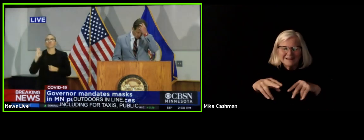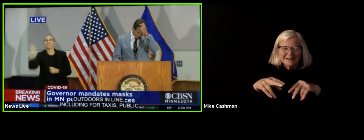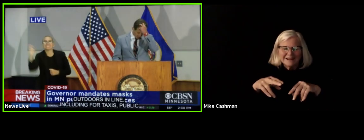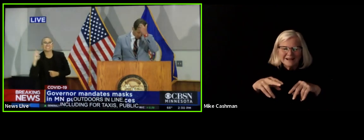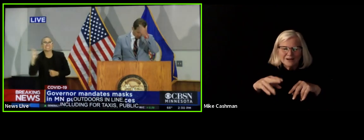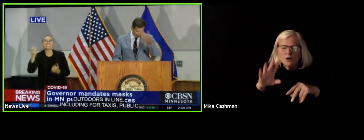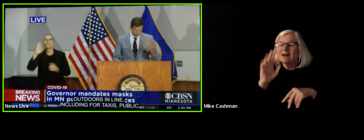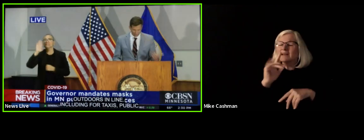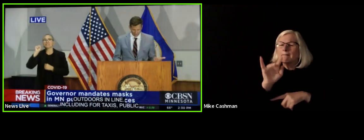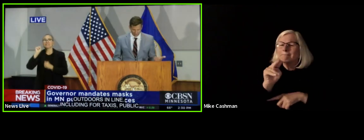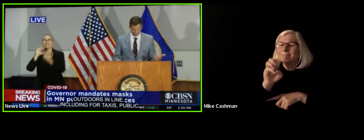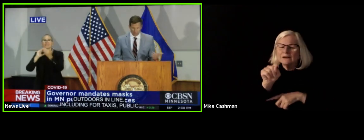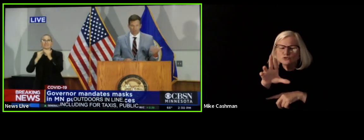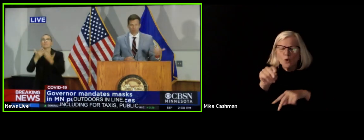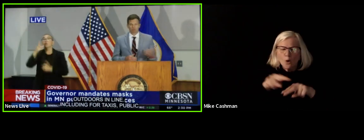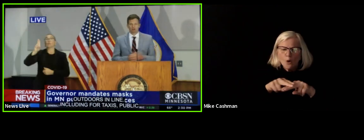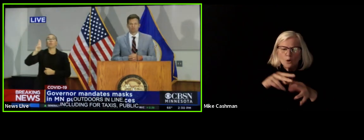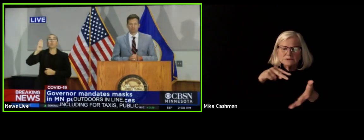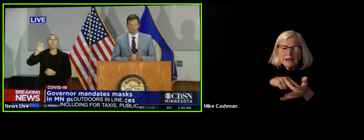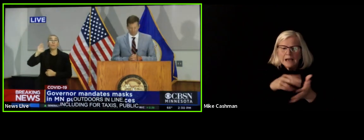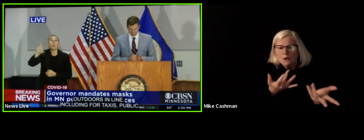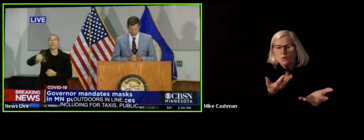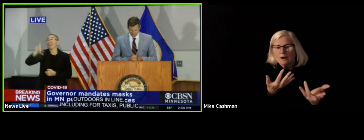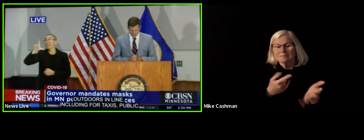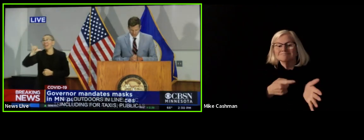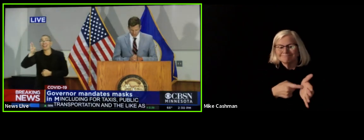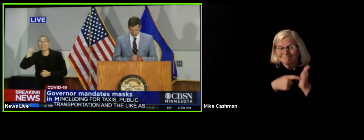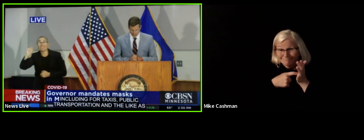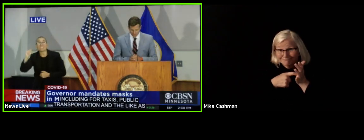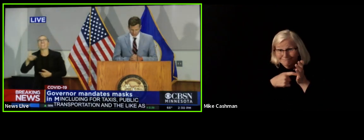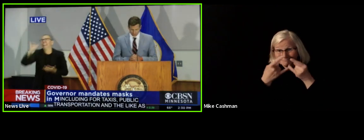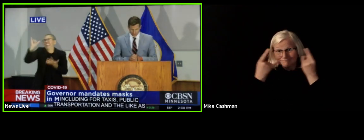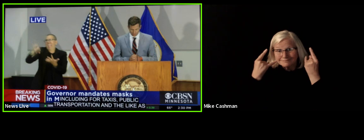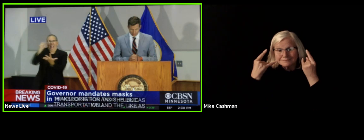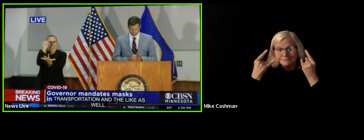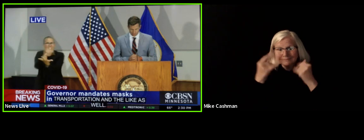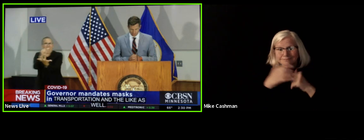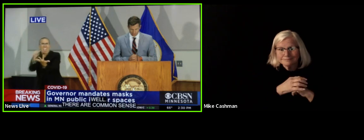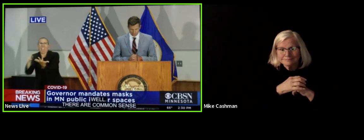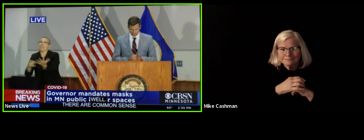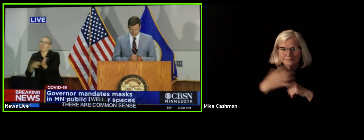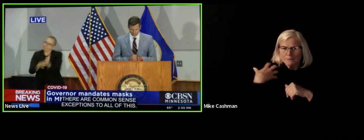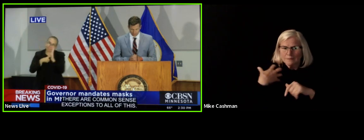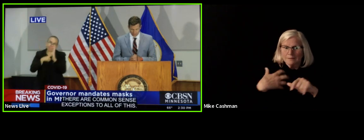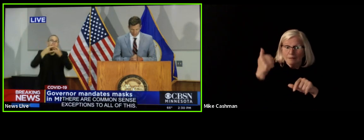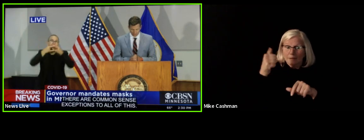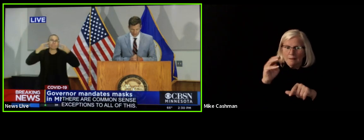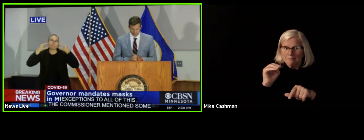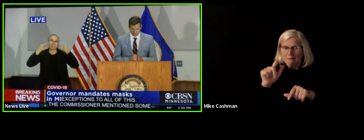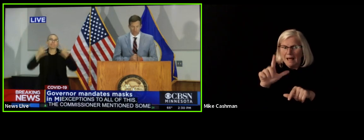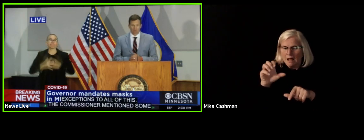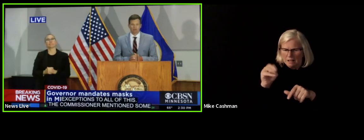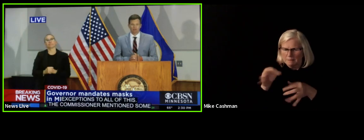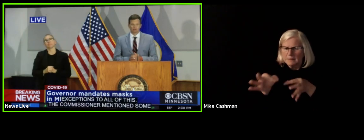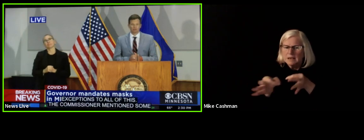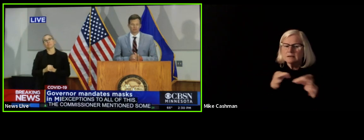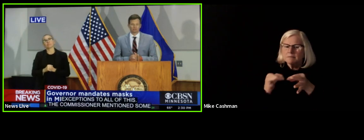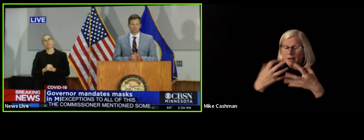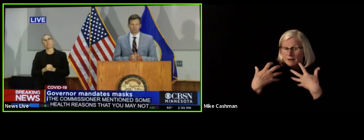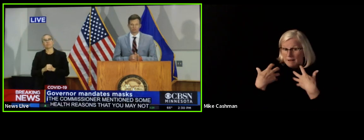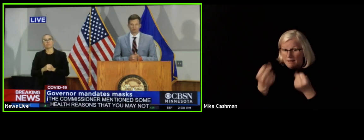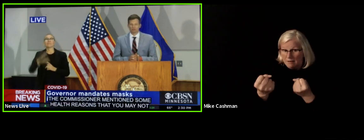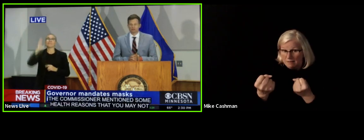sense exceptions to all of this. So Commissioner Malcolm mentioned some of the health reasons. If there are reasons for health consideration, you can't wear a mask, you do not